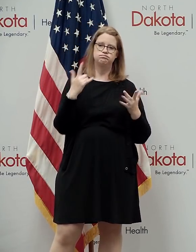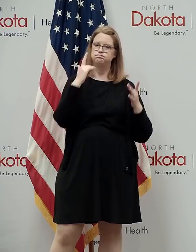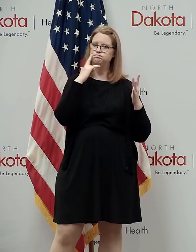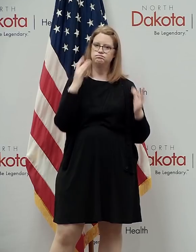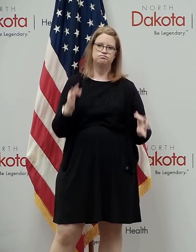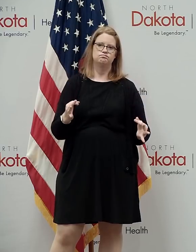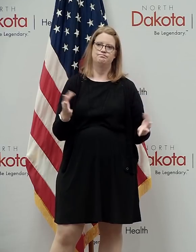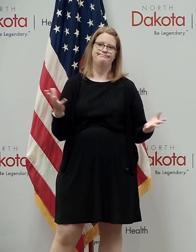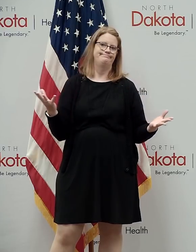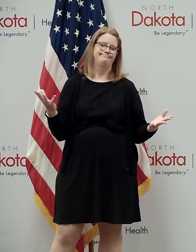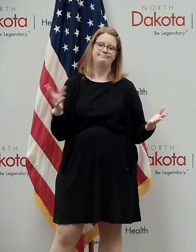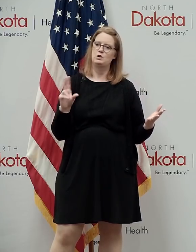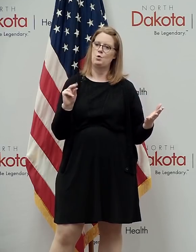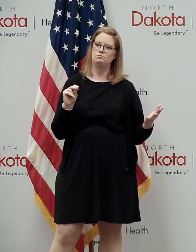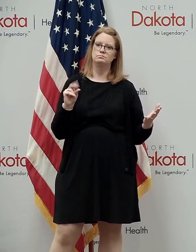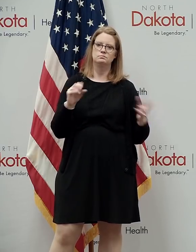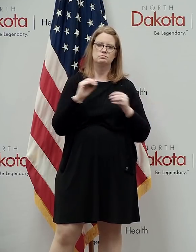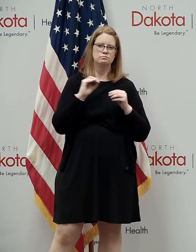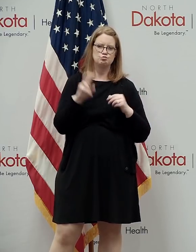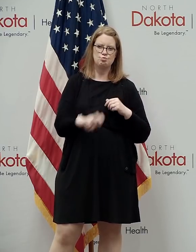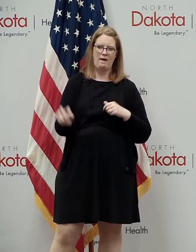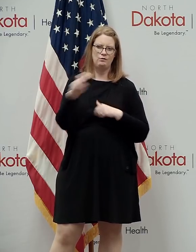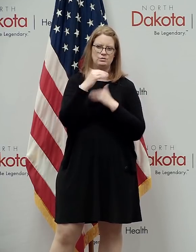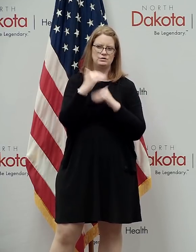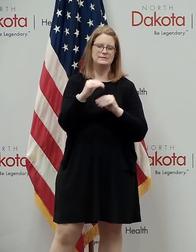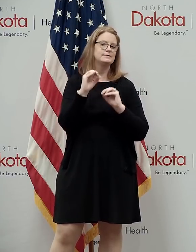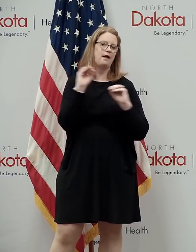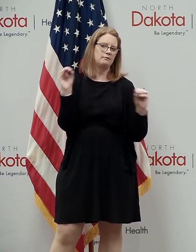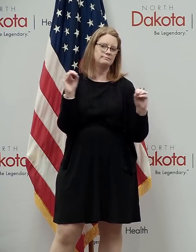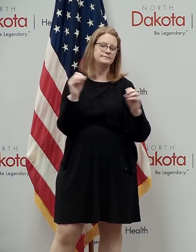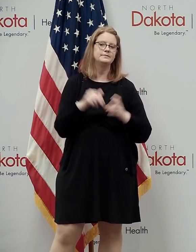decided no.